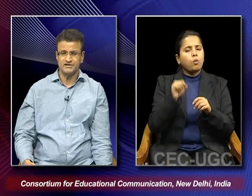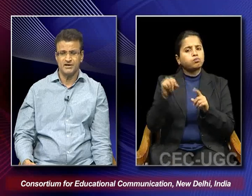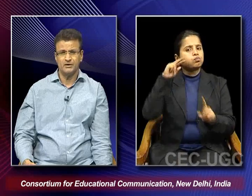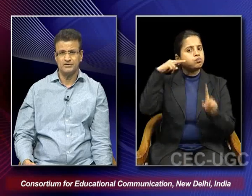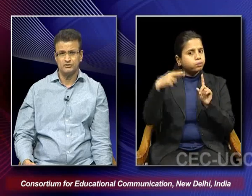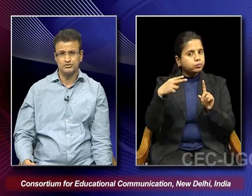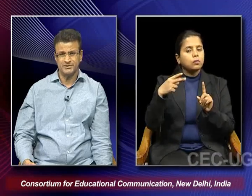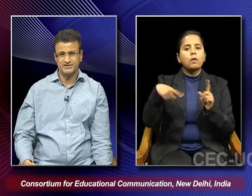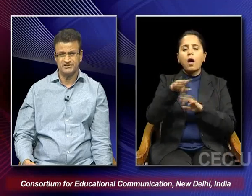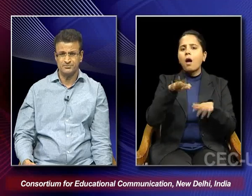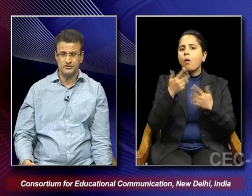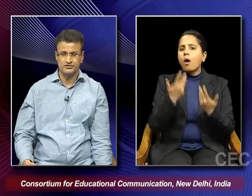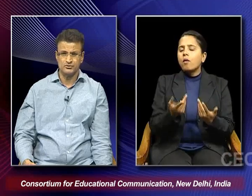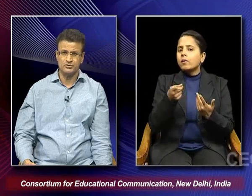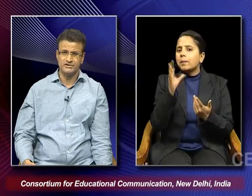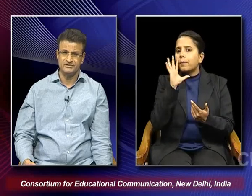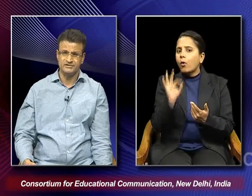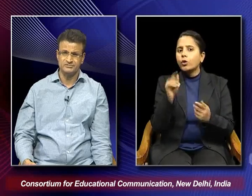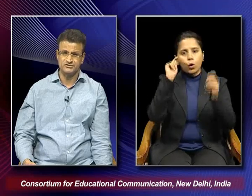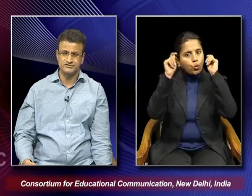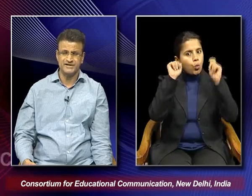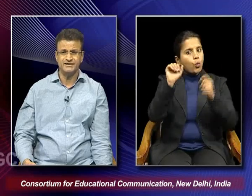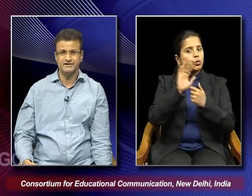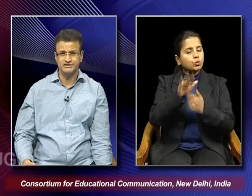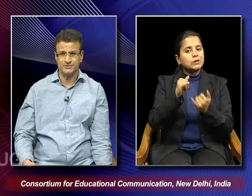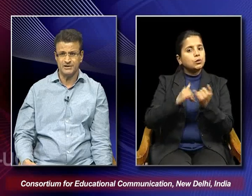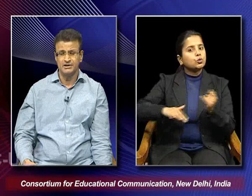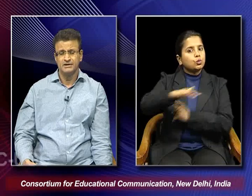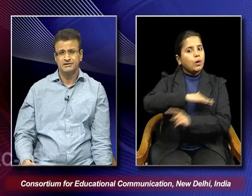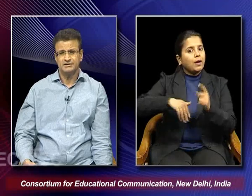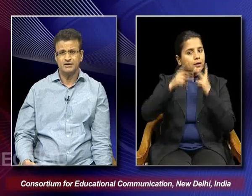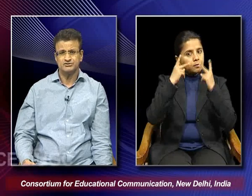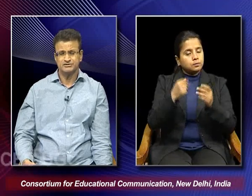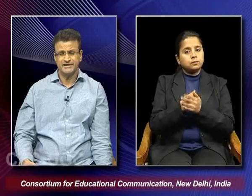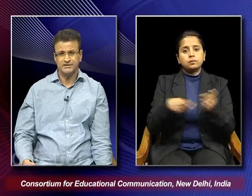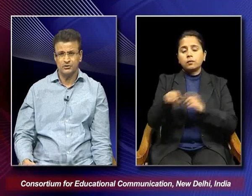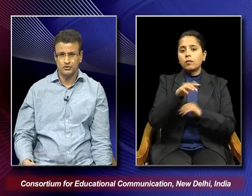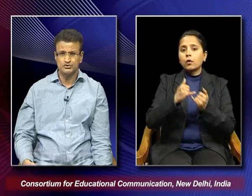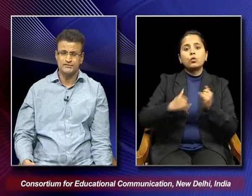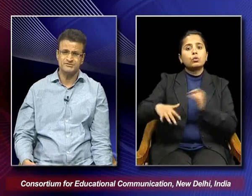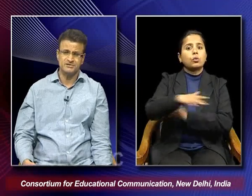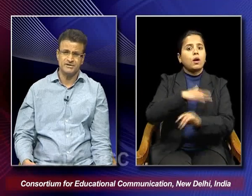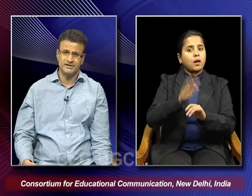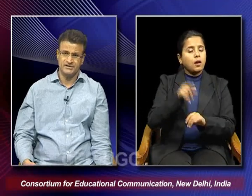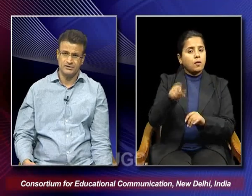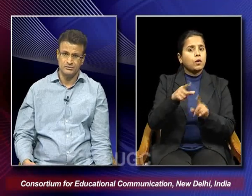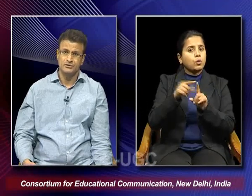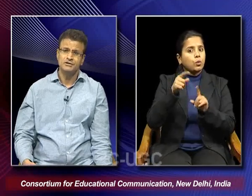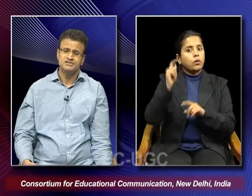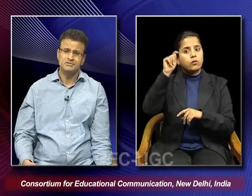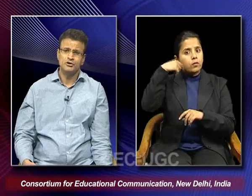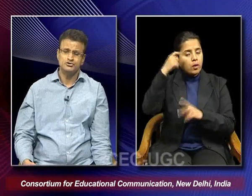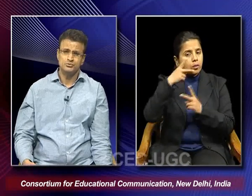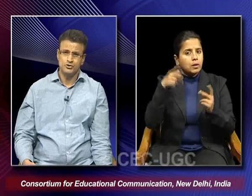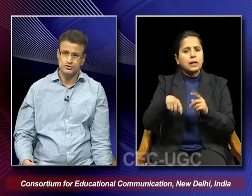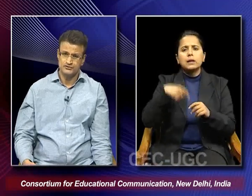of that how it also plays an important role in terms of society as well, that how society borrows from cinema and how